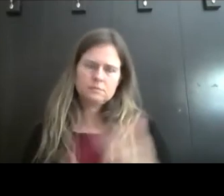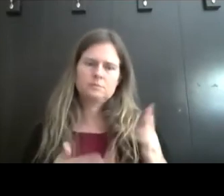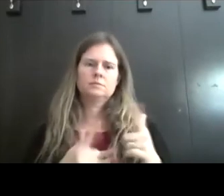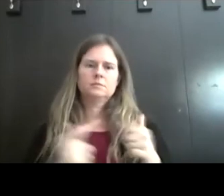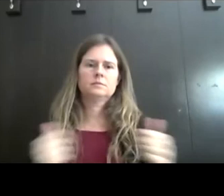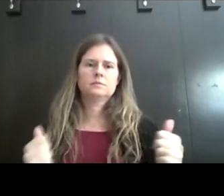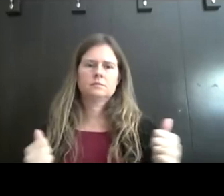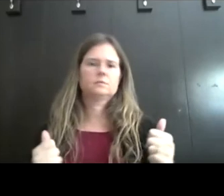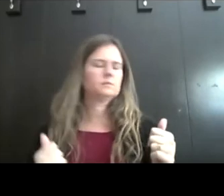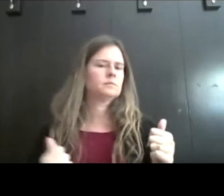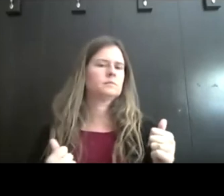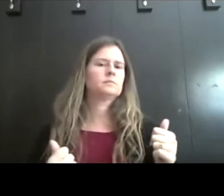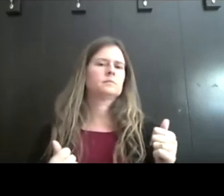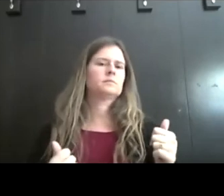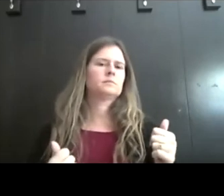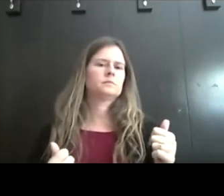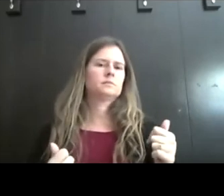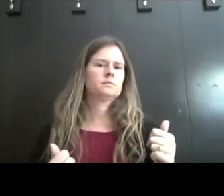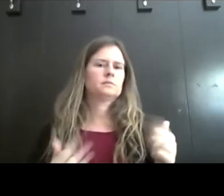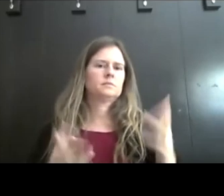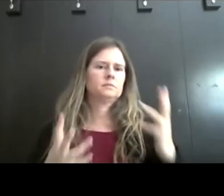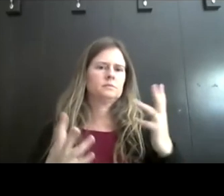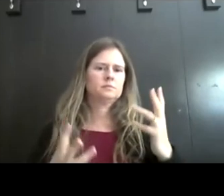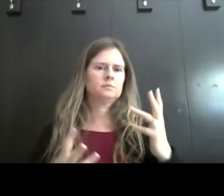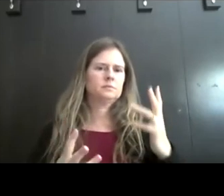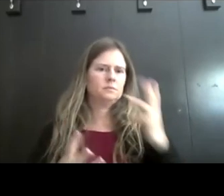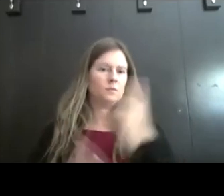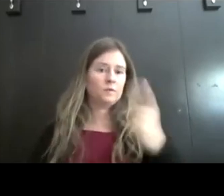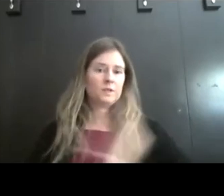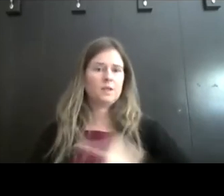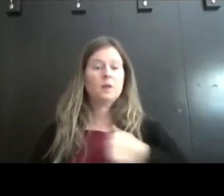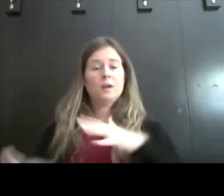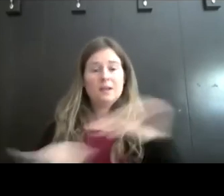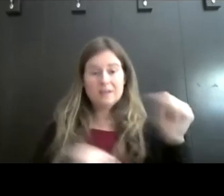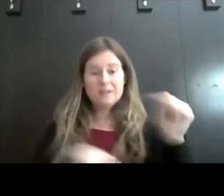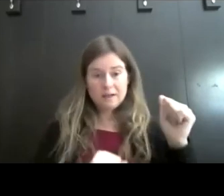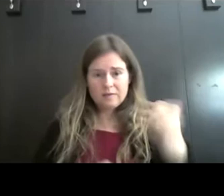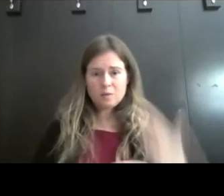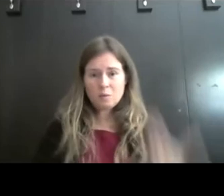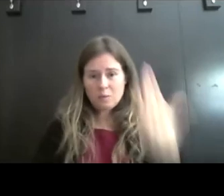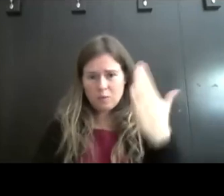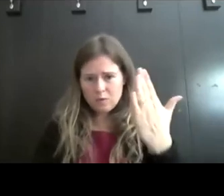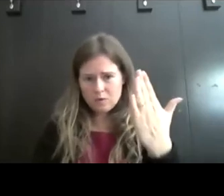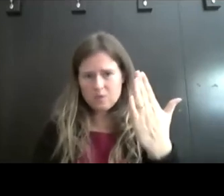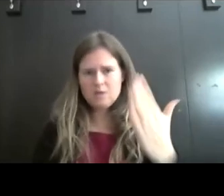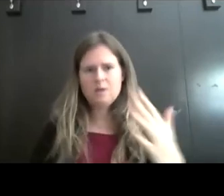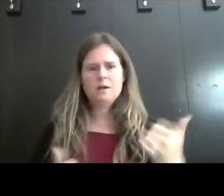It was a great day. I said, we leave when it's dark. Now we leave a little bit earlier.